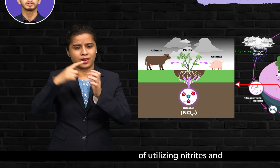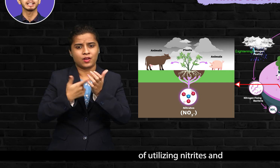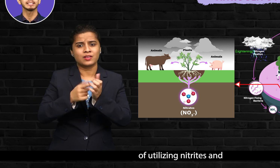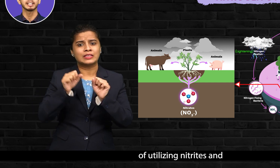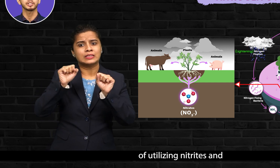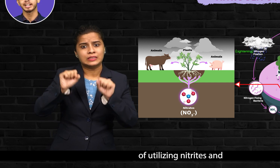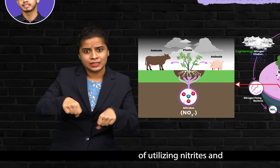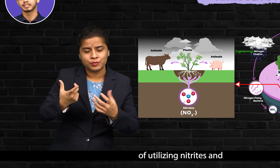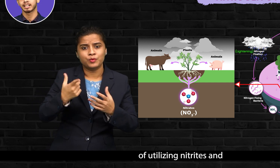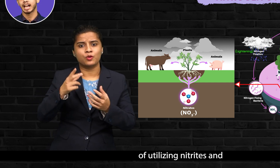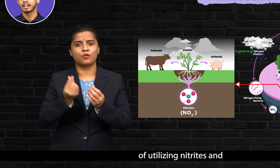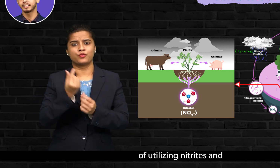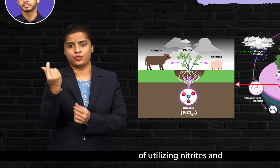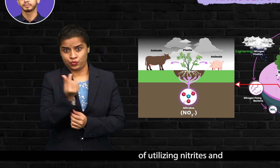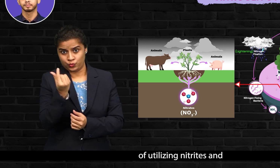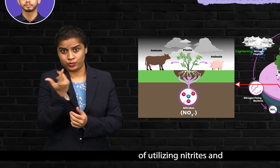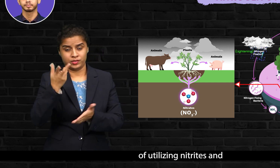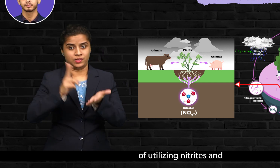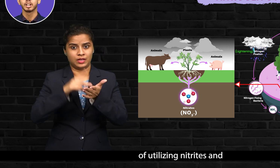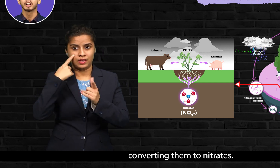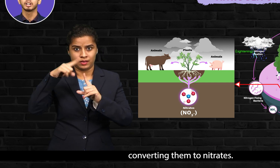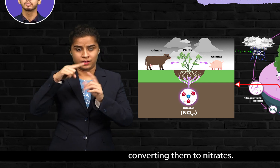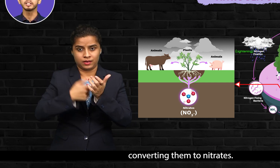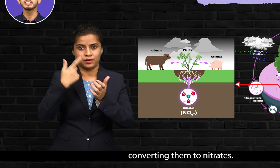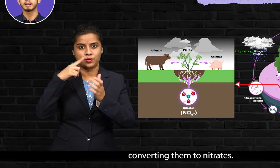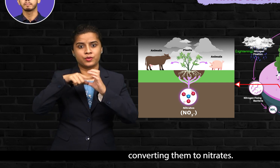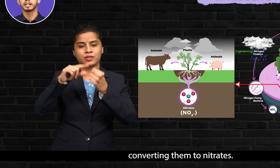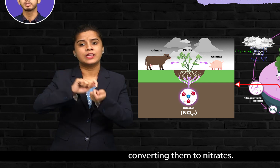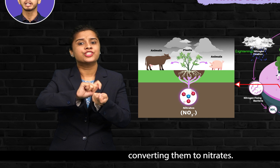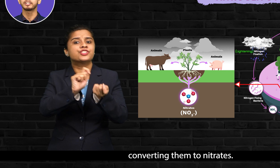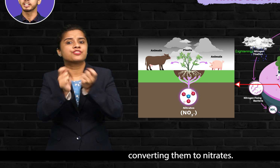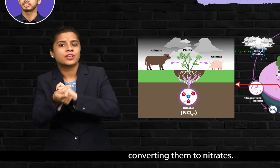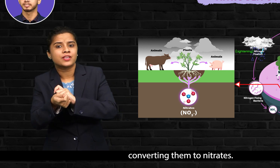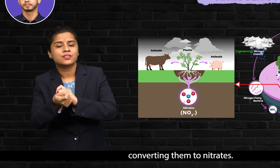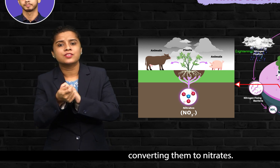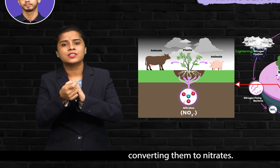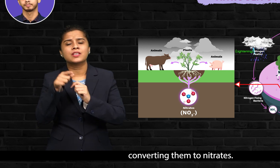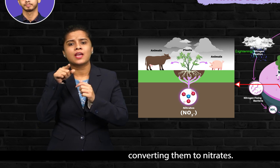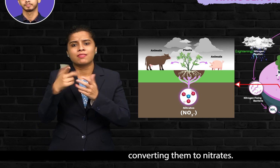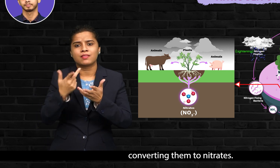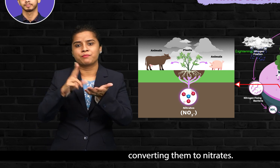of utilizing nitrites and converting them into nitrates.